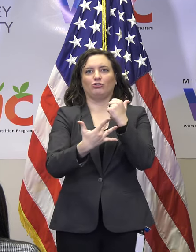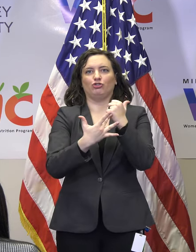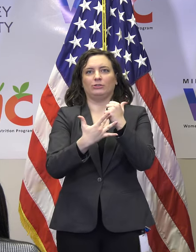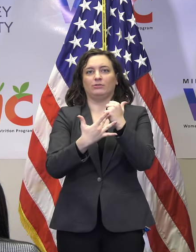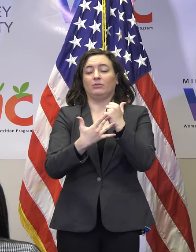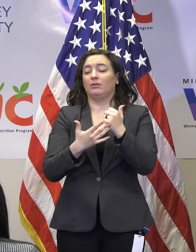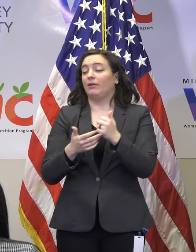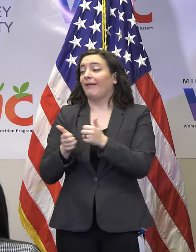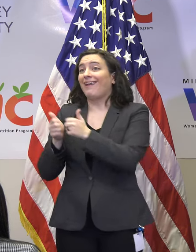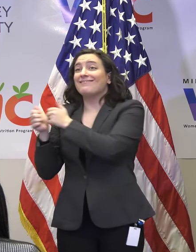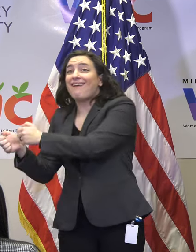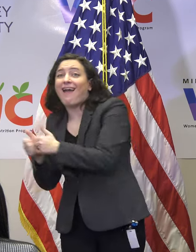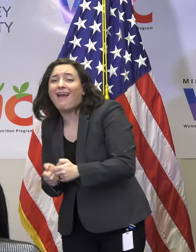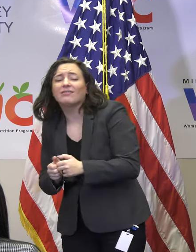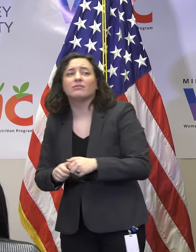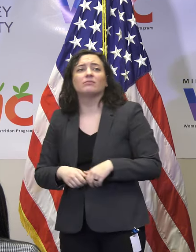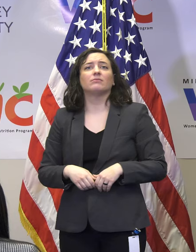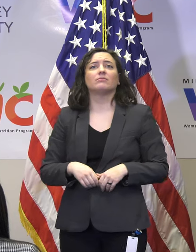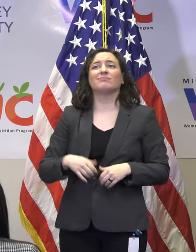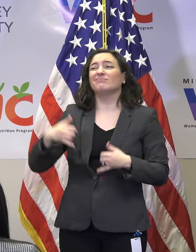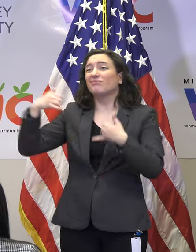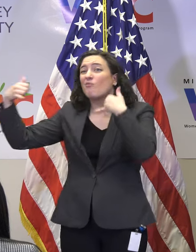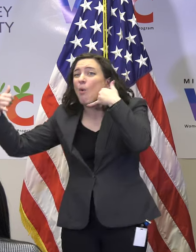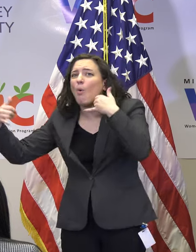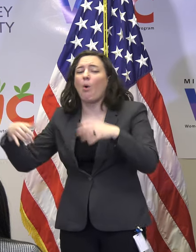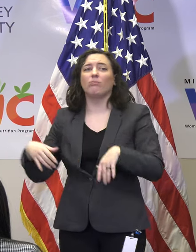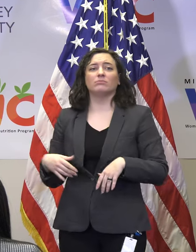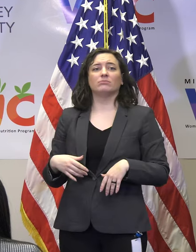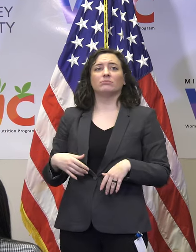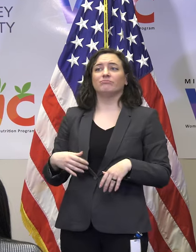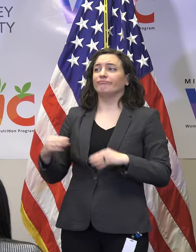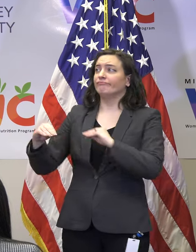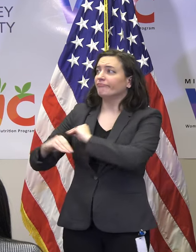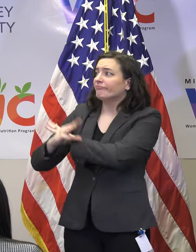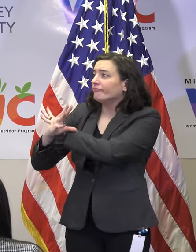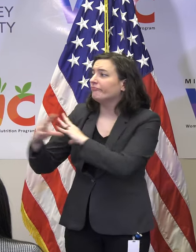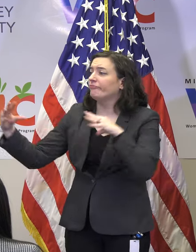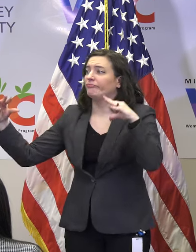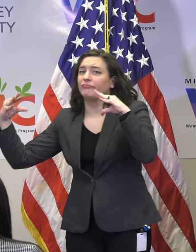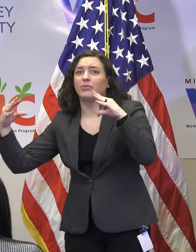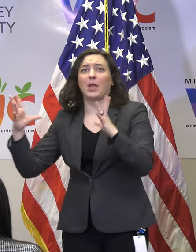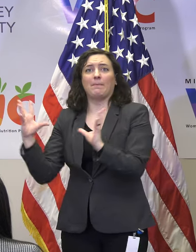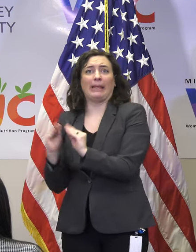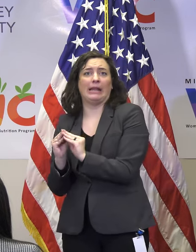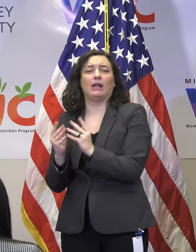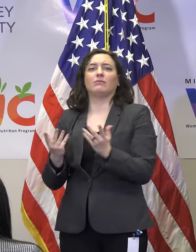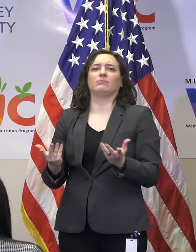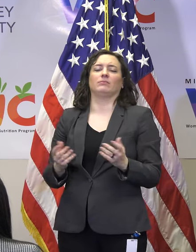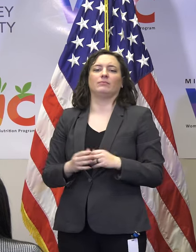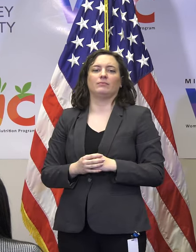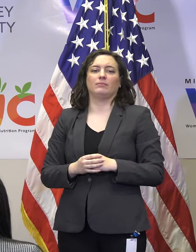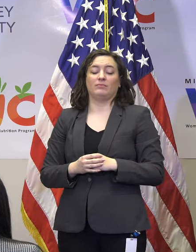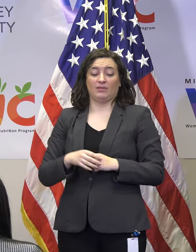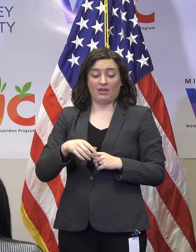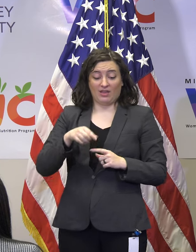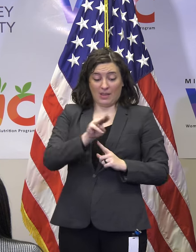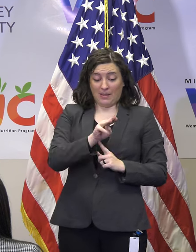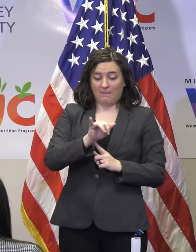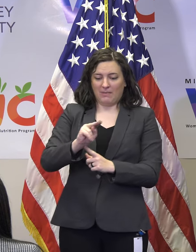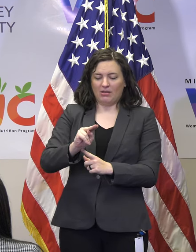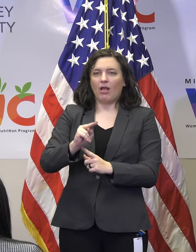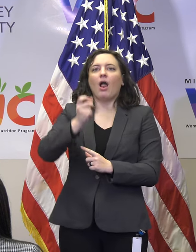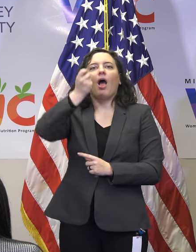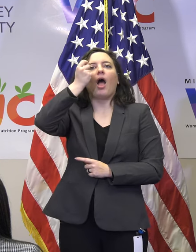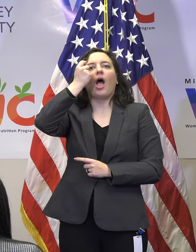it's a text or a call or a meeting. This is also a state that understands the continuum of